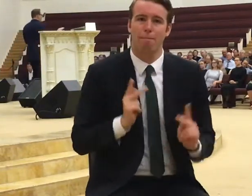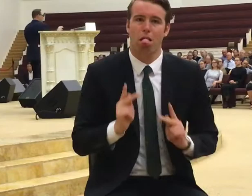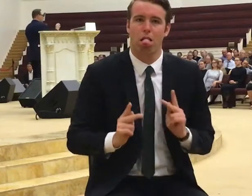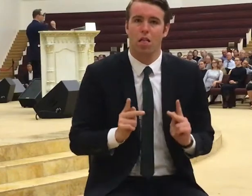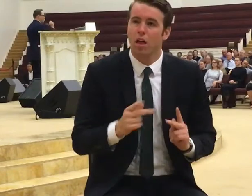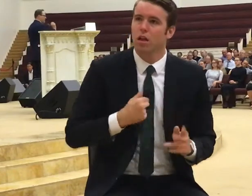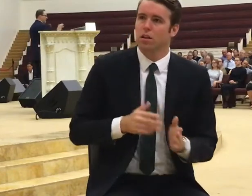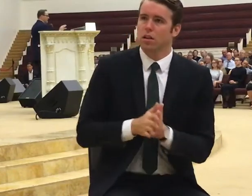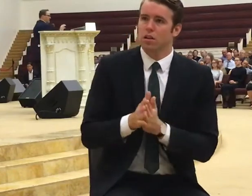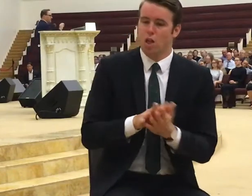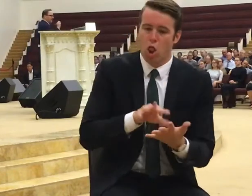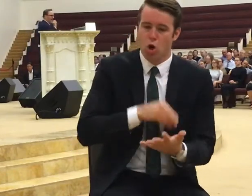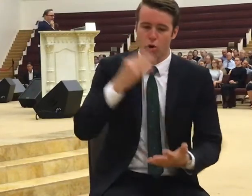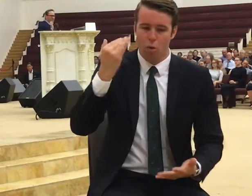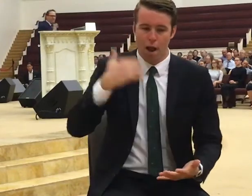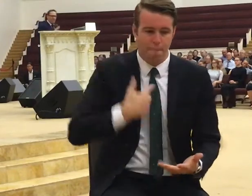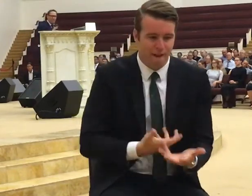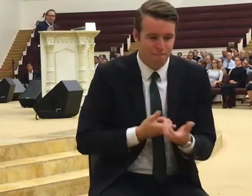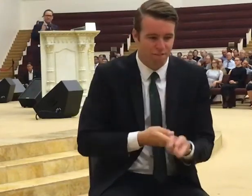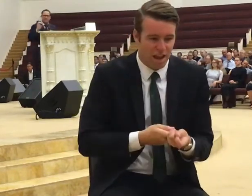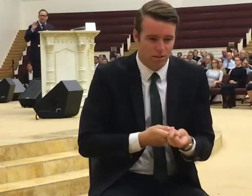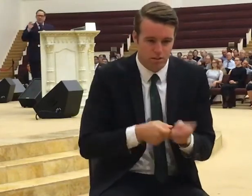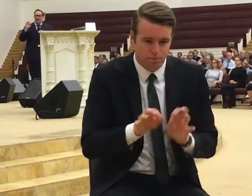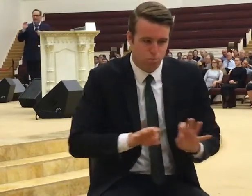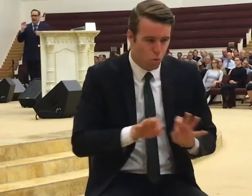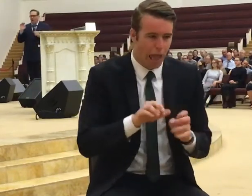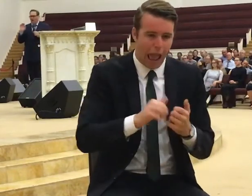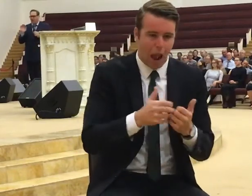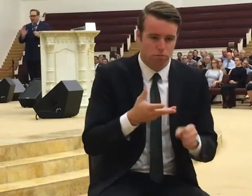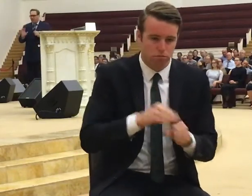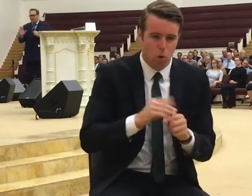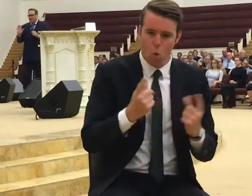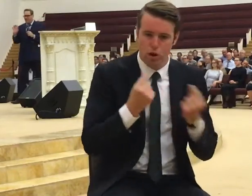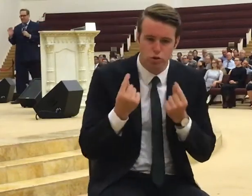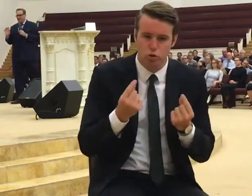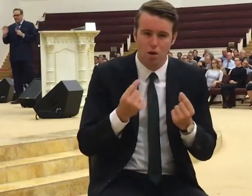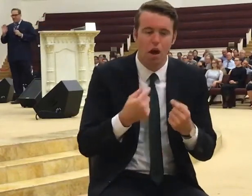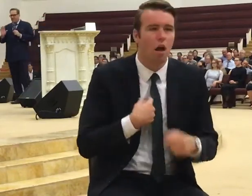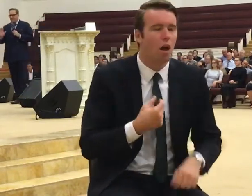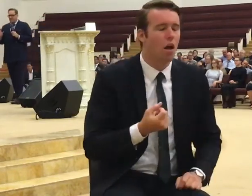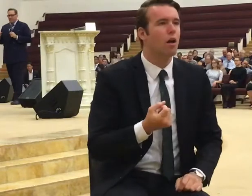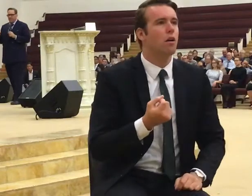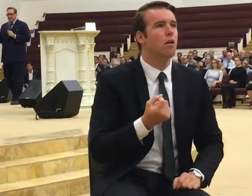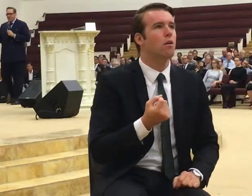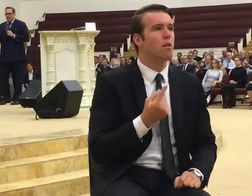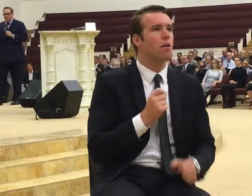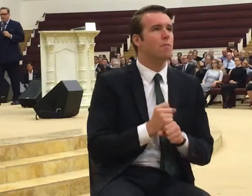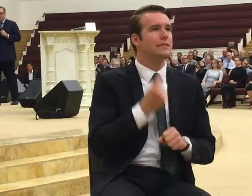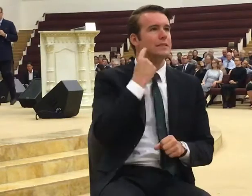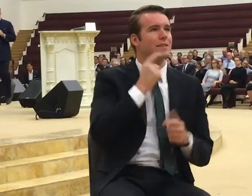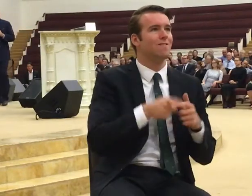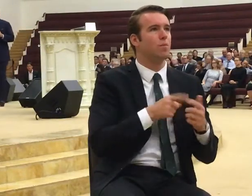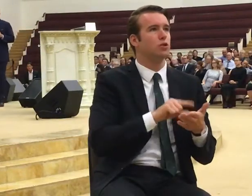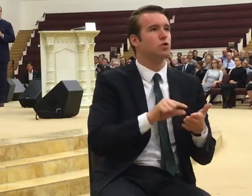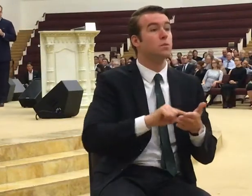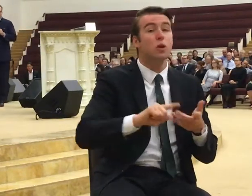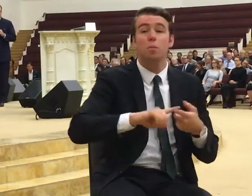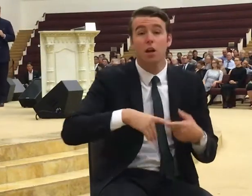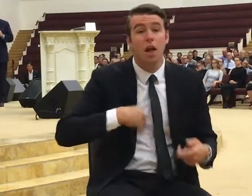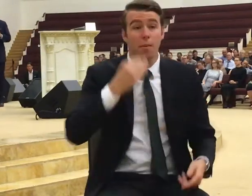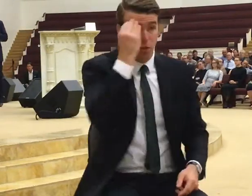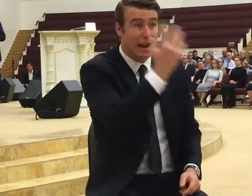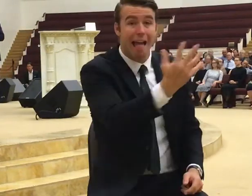to learn why their faith, how their faith operates, and how things that make sense from Scripture. But here's the